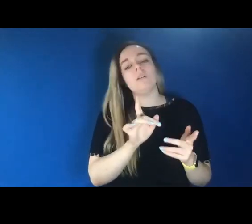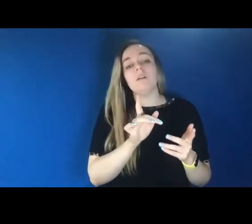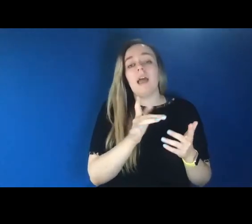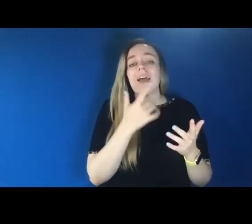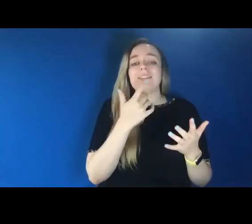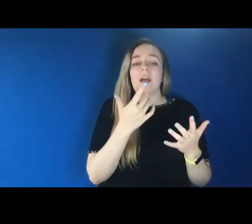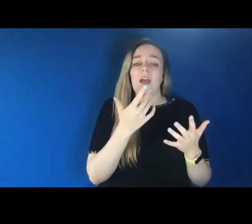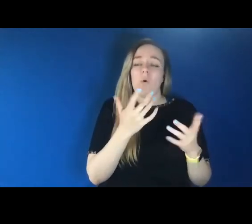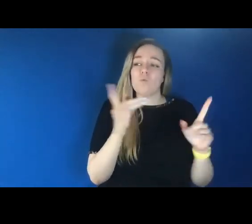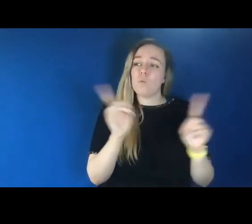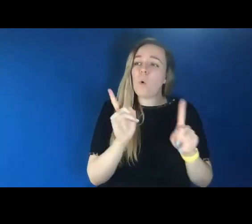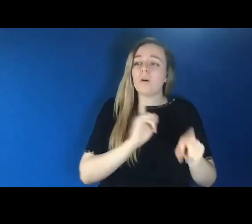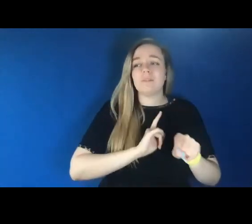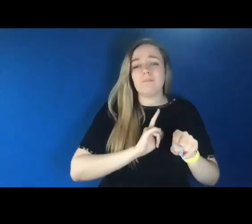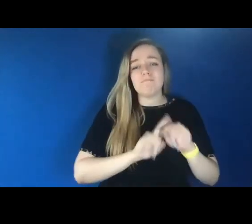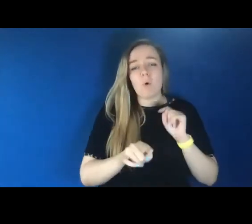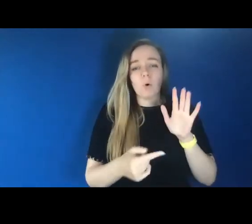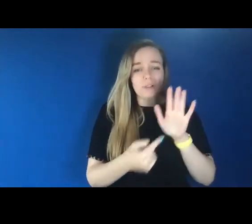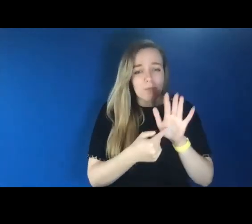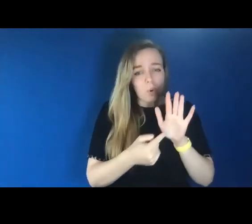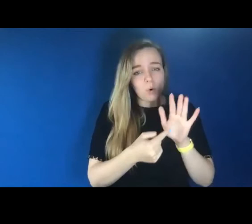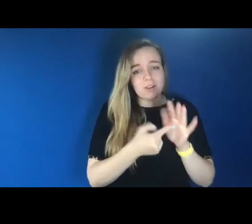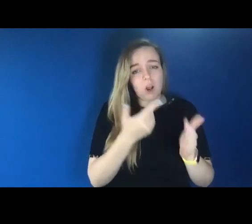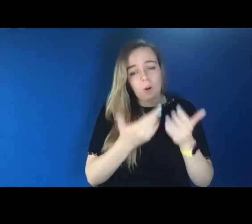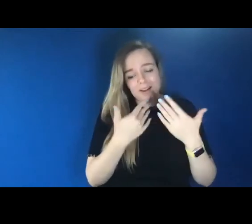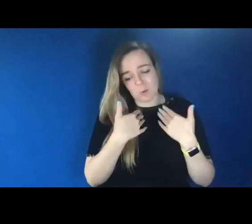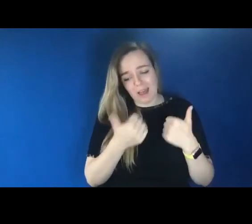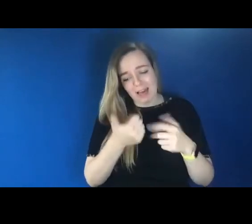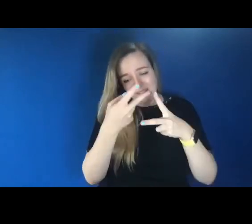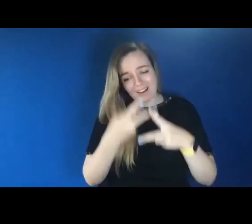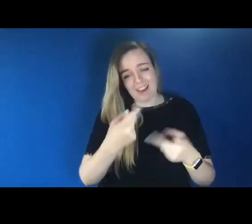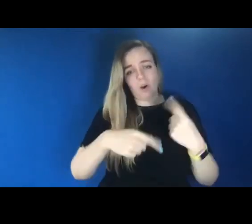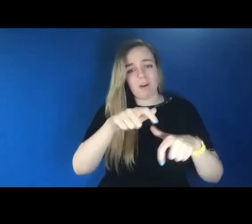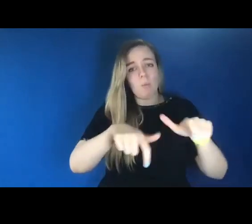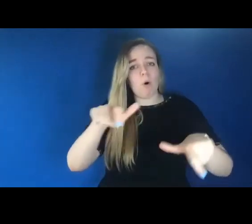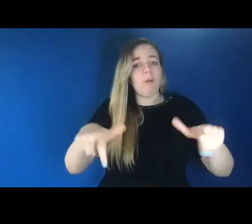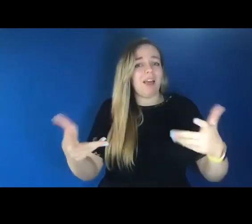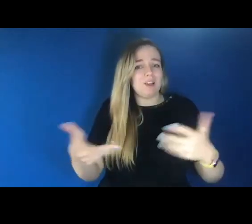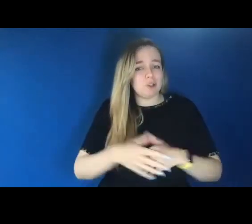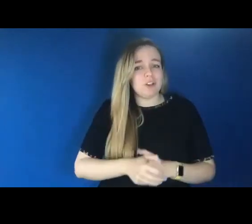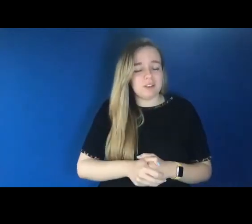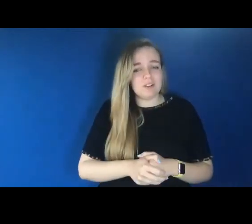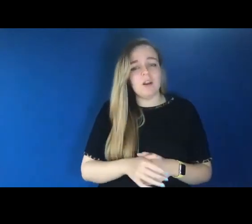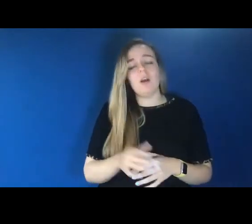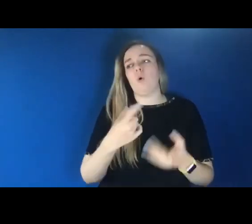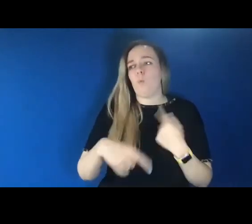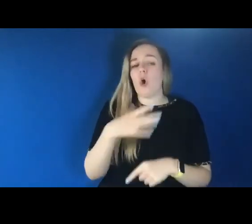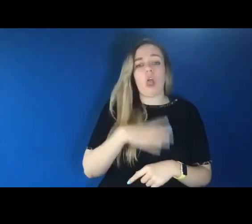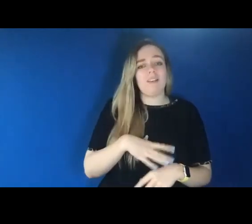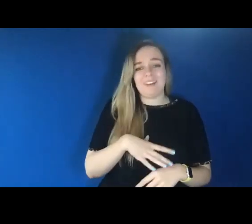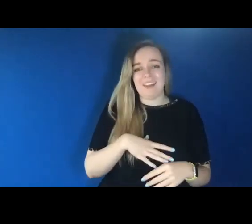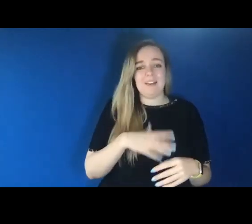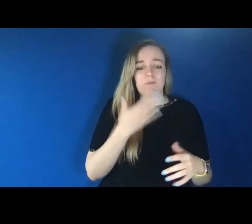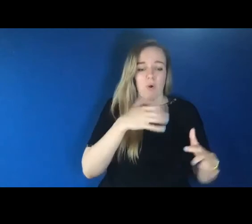more important than the health and care of our population? We all need it from the cradle